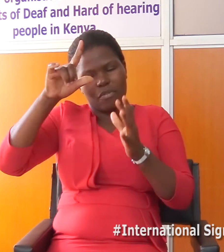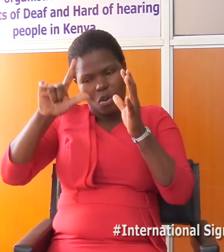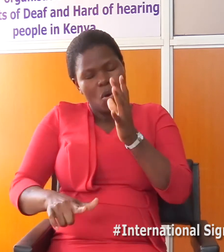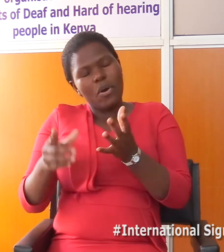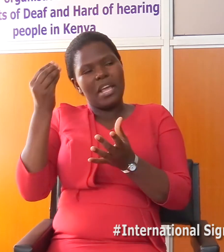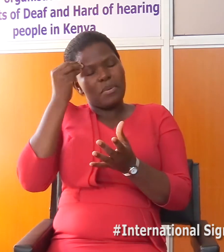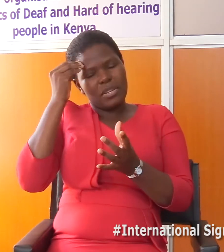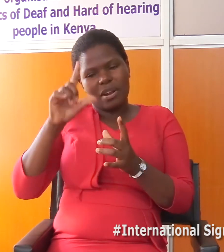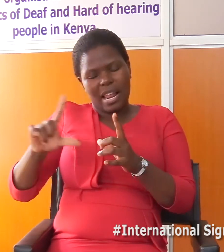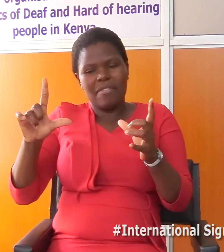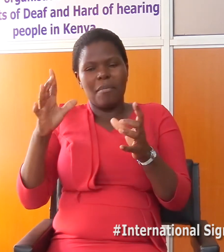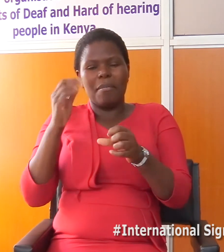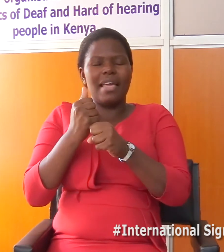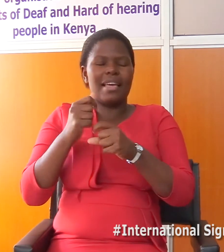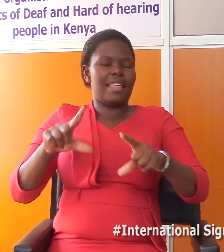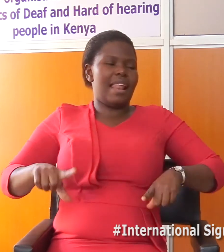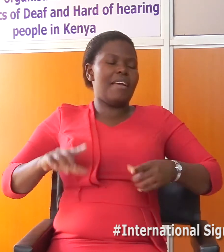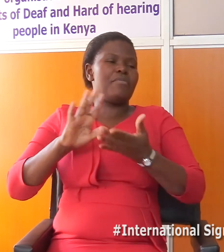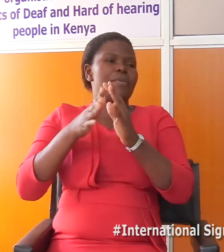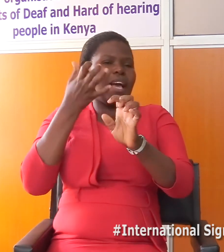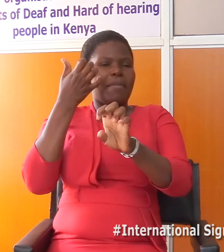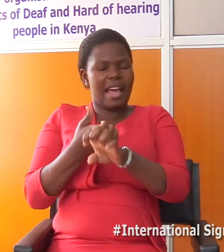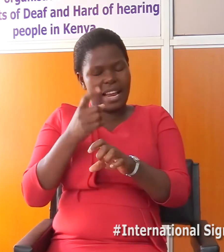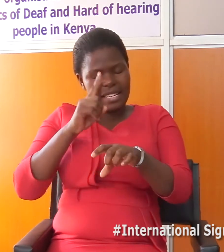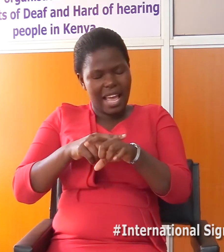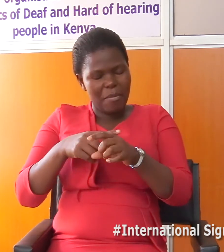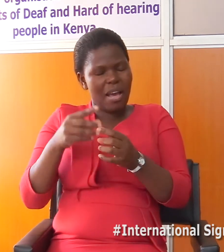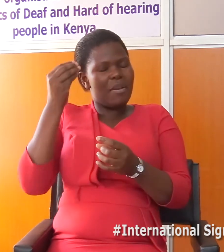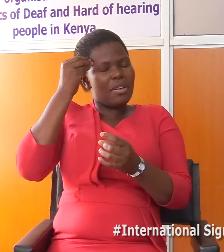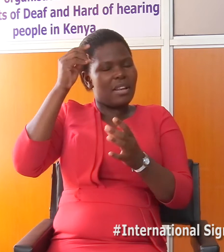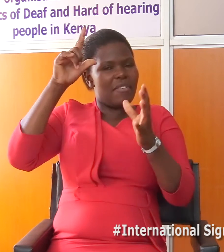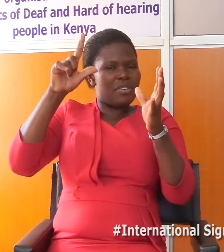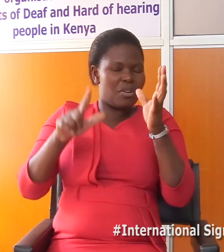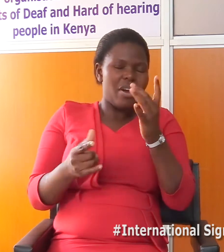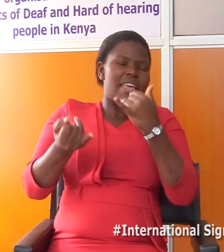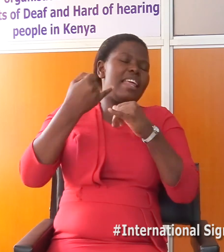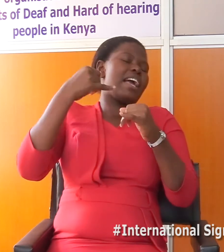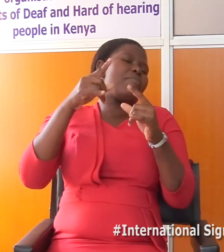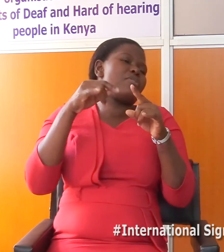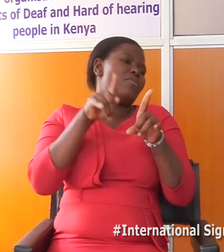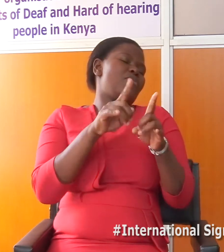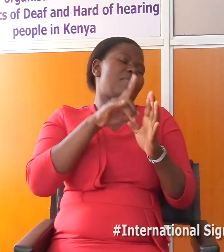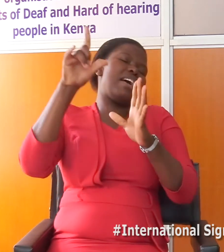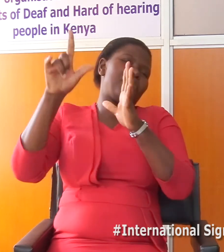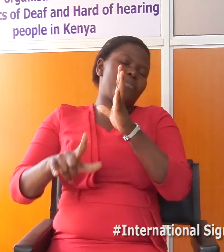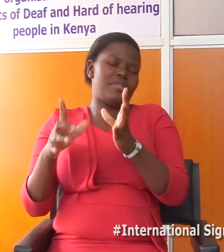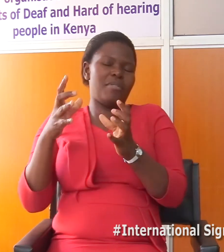one of the economic empowerment, because low education could maybe sometimes make the hard life for the